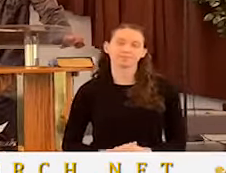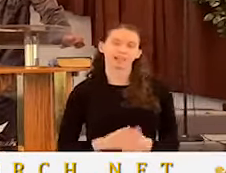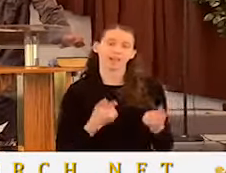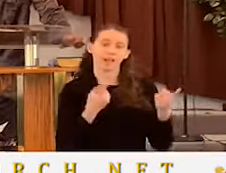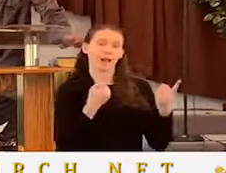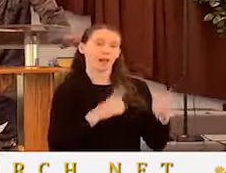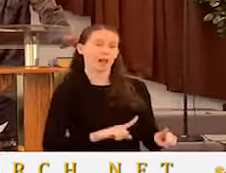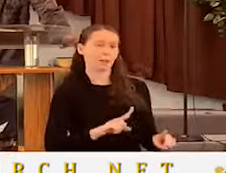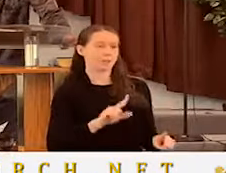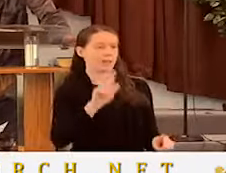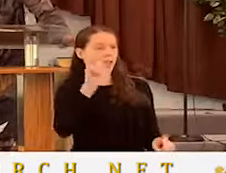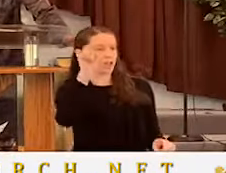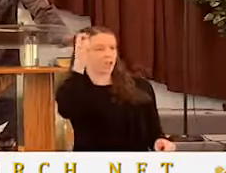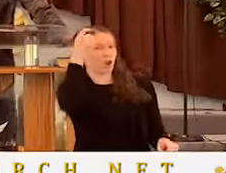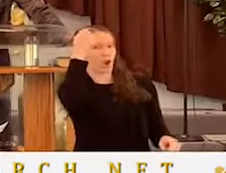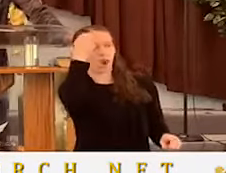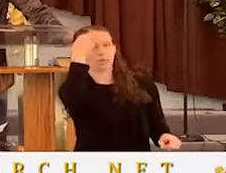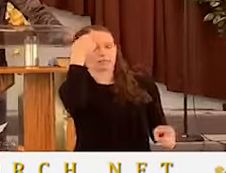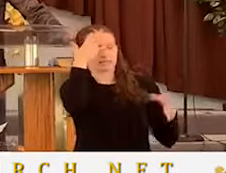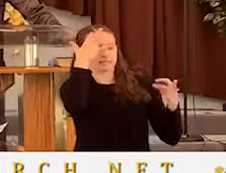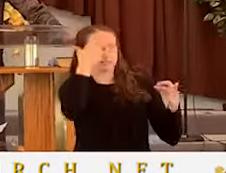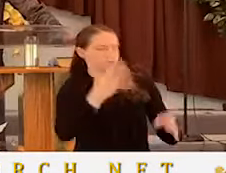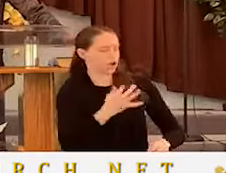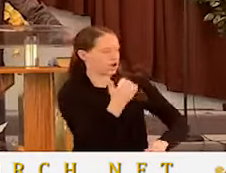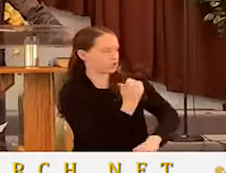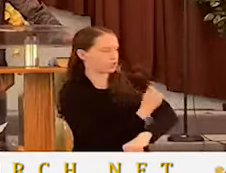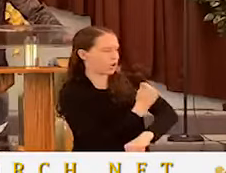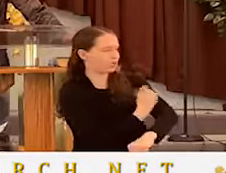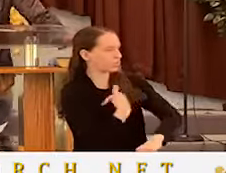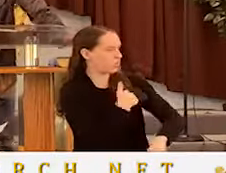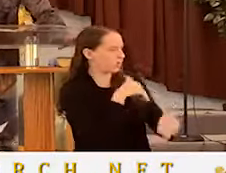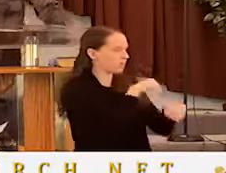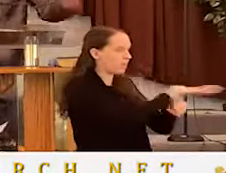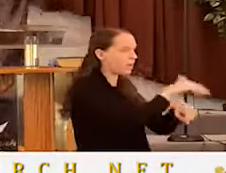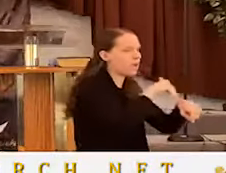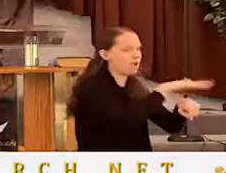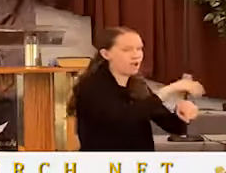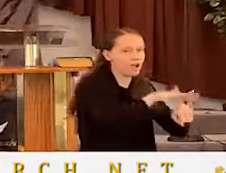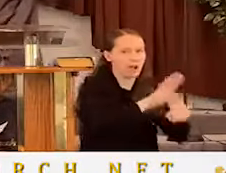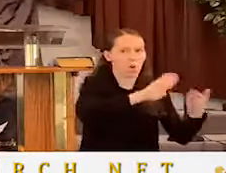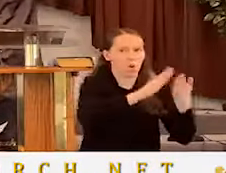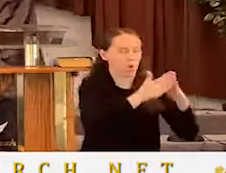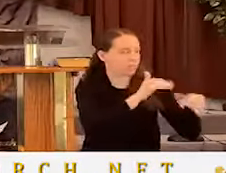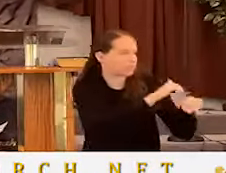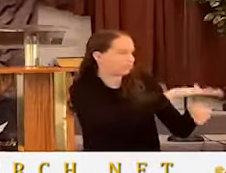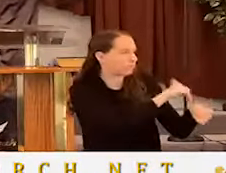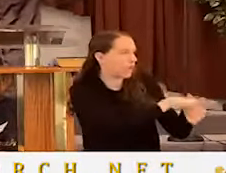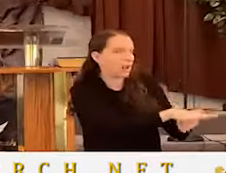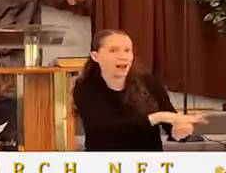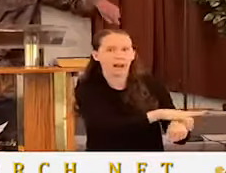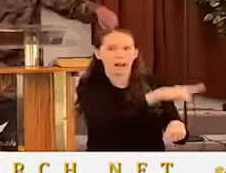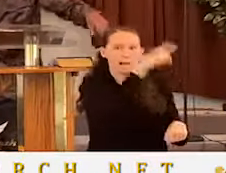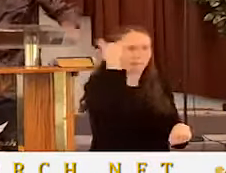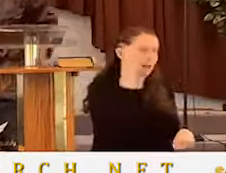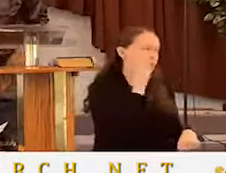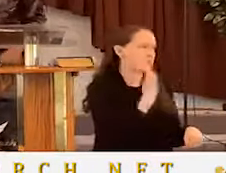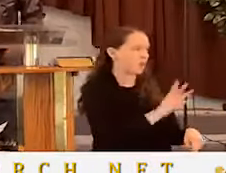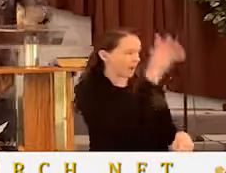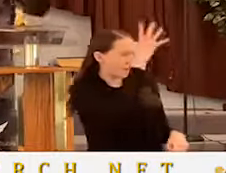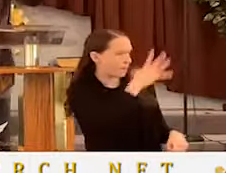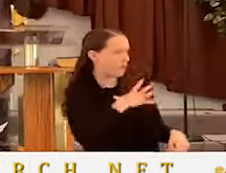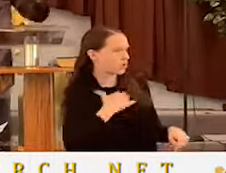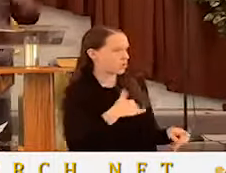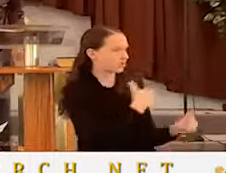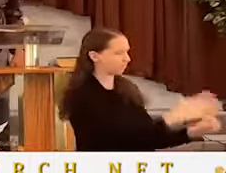the government poured drugs into our communities and then arrested our black and brown